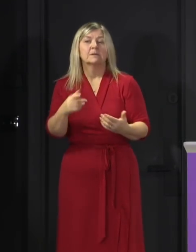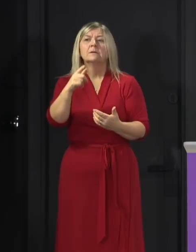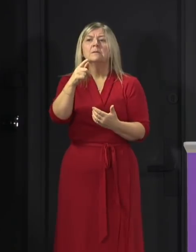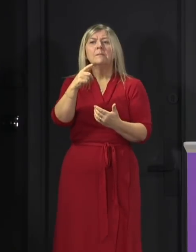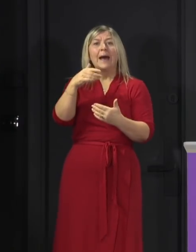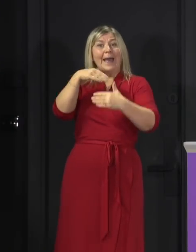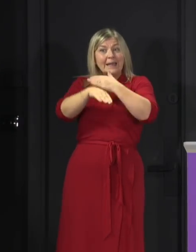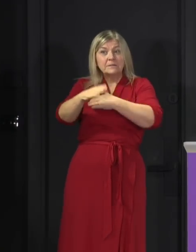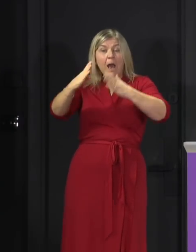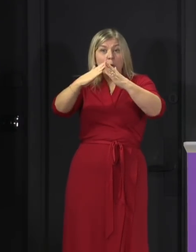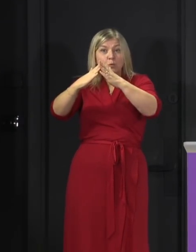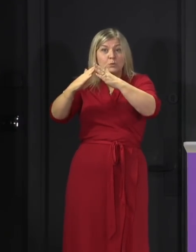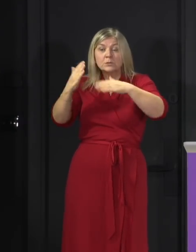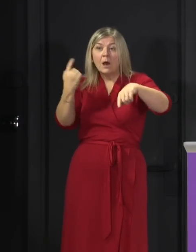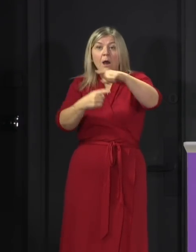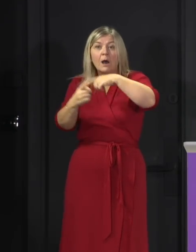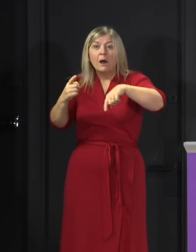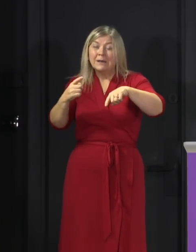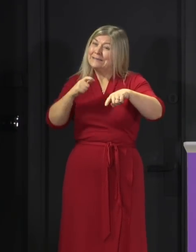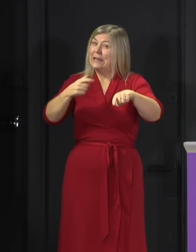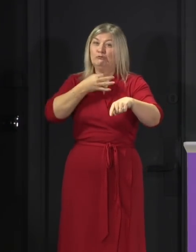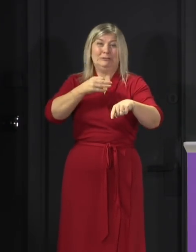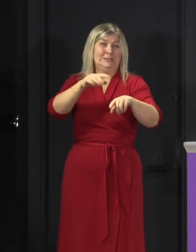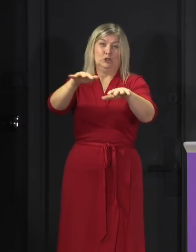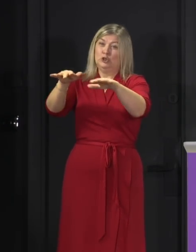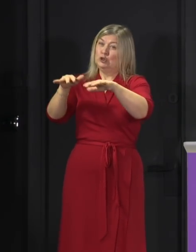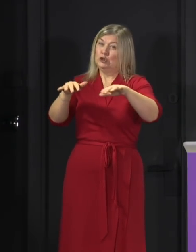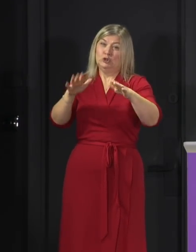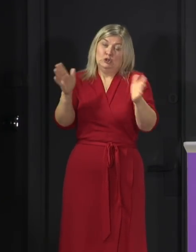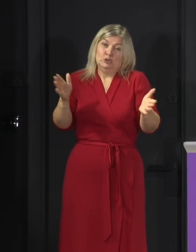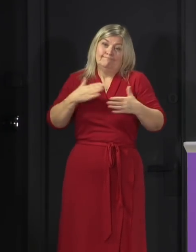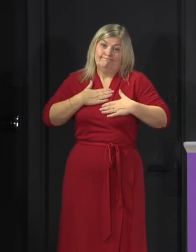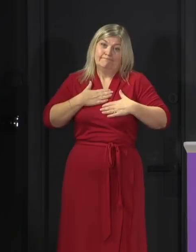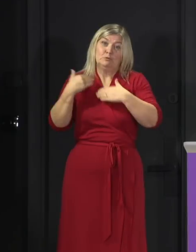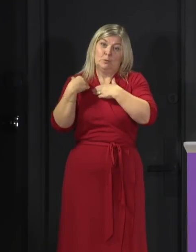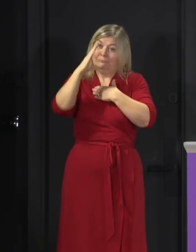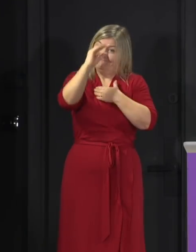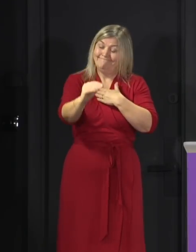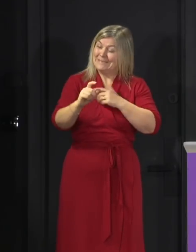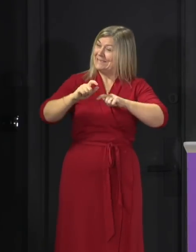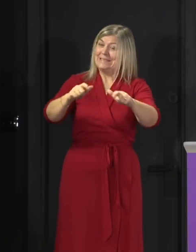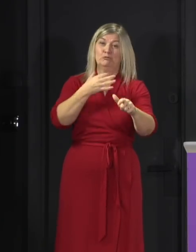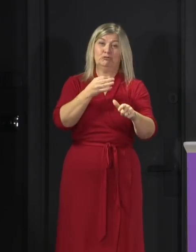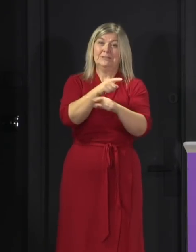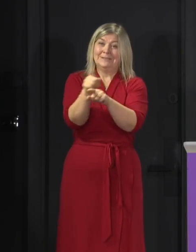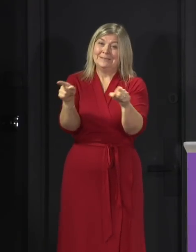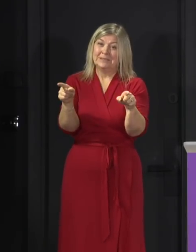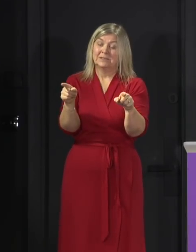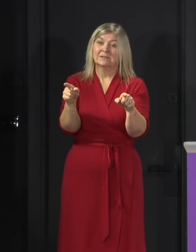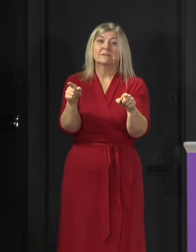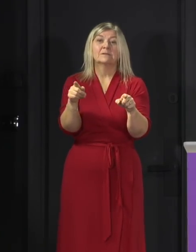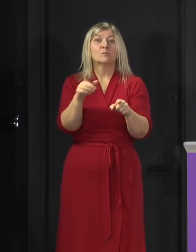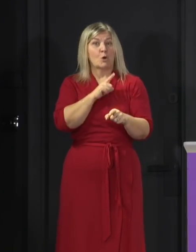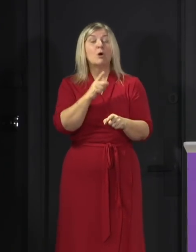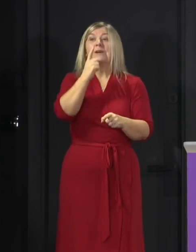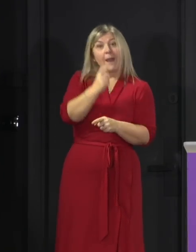is not risk-free, and I have a duty to point that out very clearly. So I want to remind everyone once again that just because